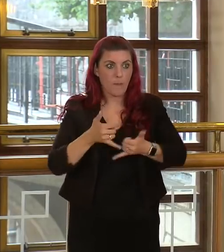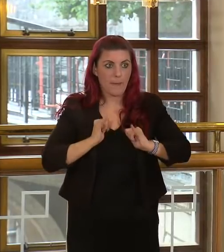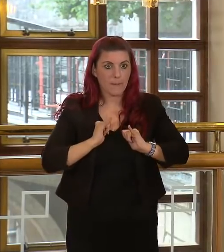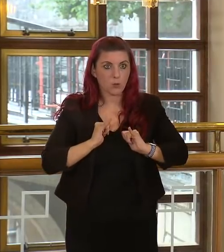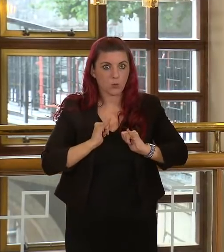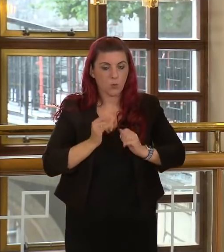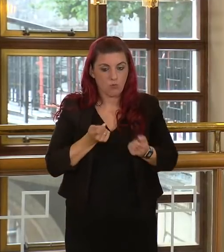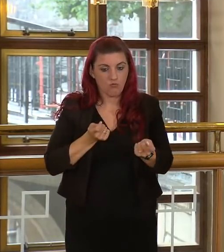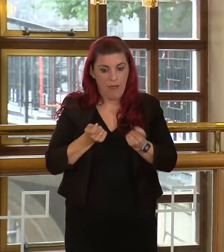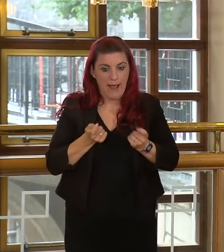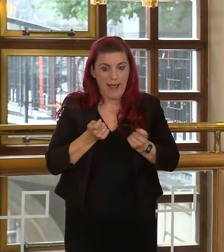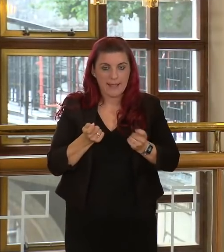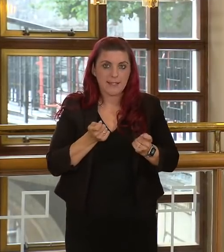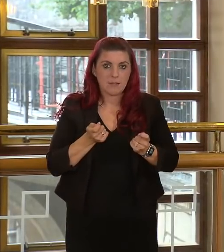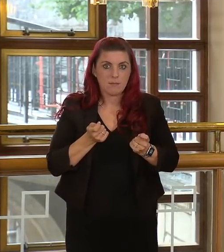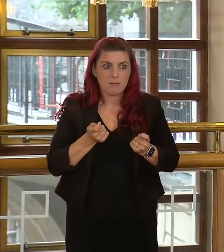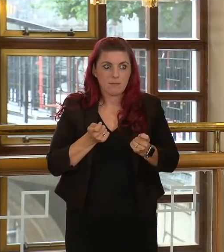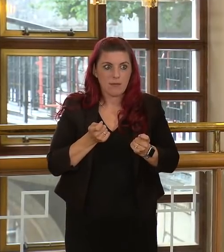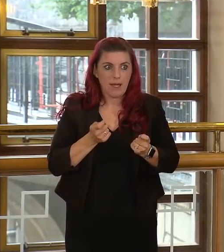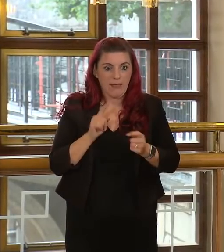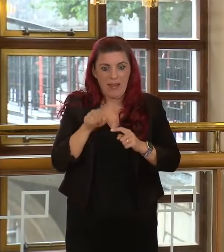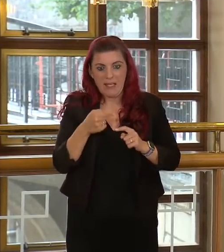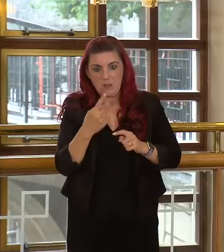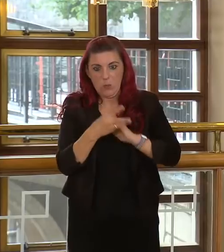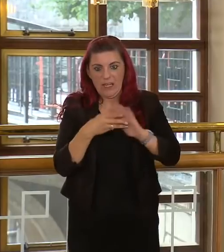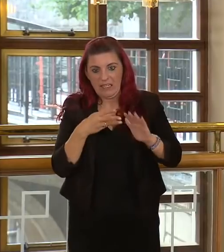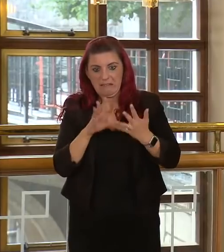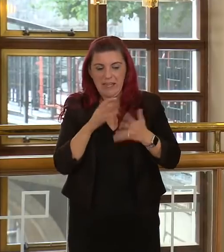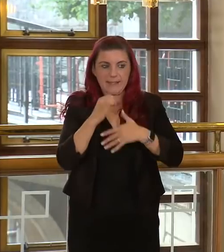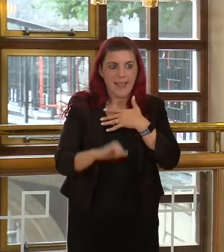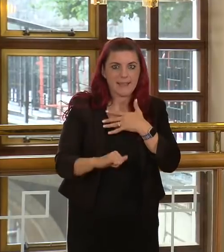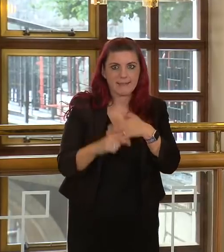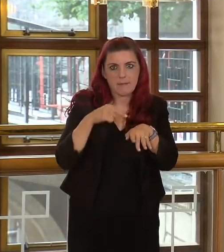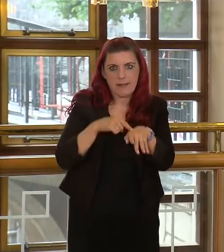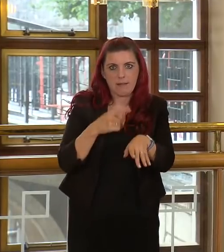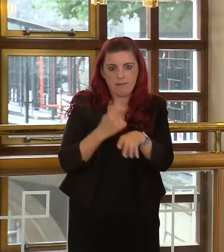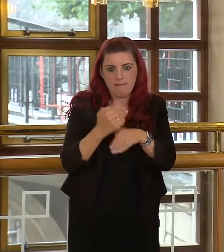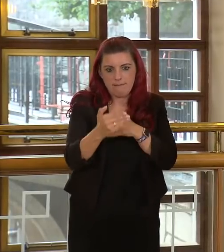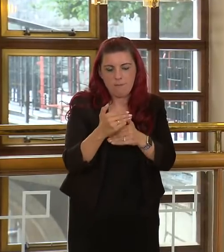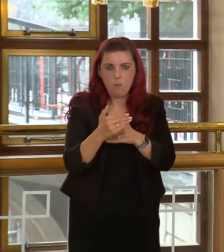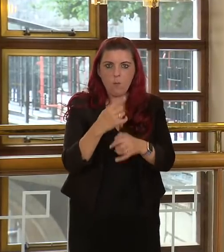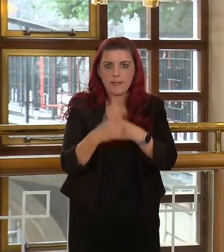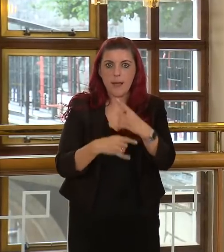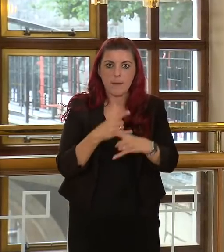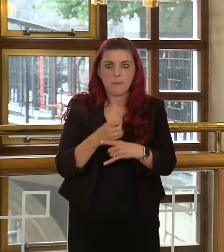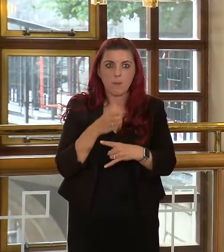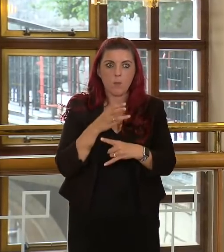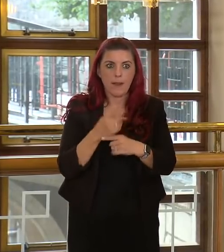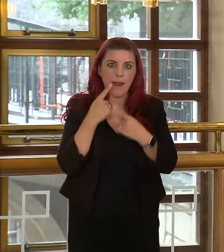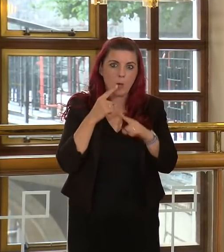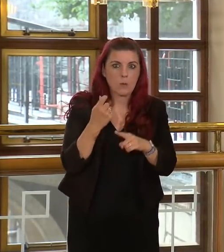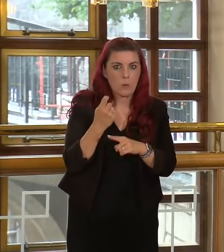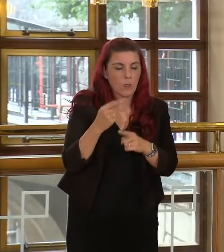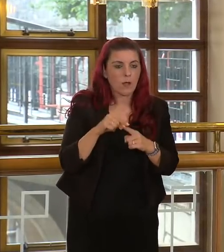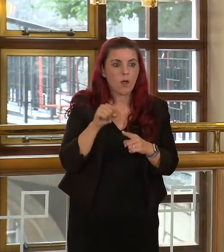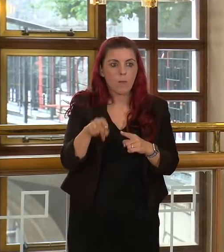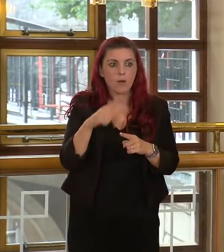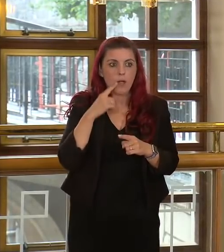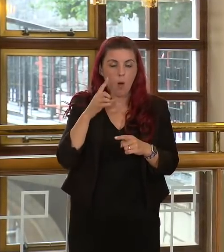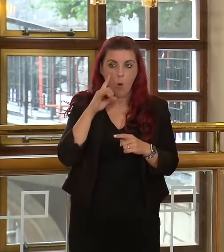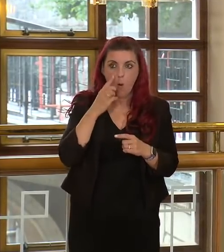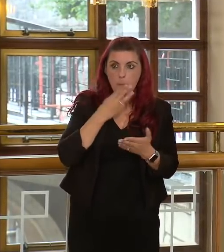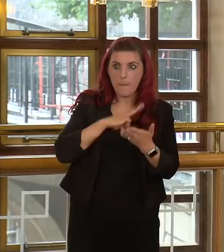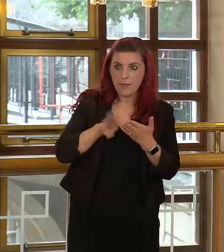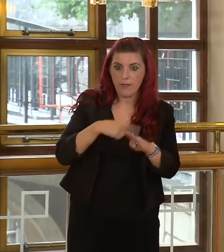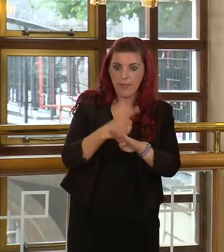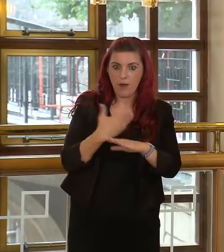to regulate over the kind of next week to 10 days is sort of the time frame that we're looking at. I do hope the message has gone out, and indeed one of